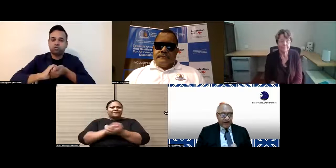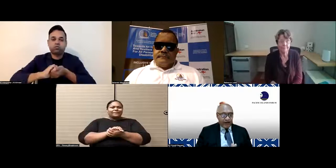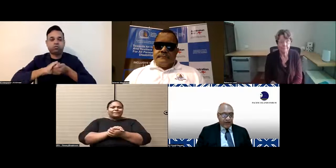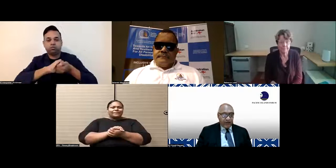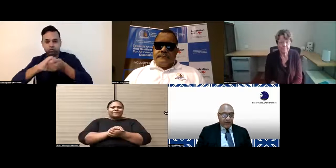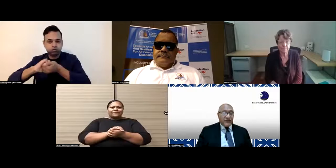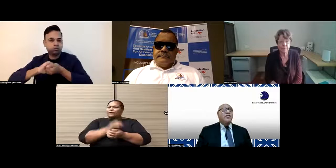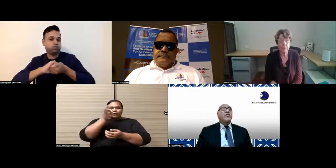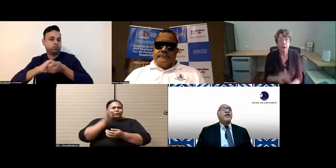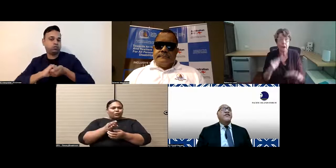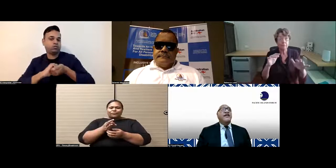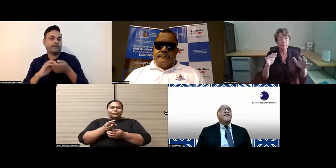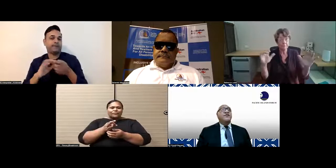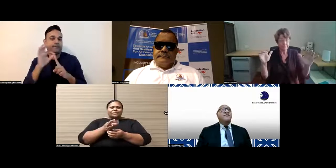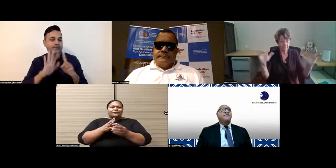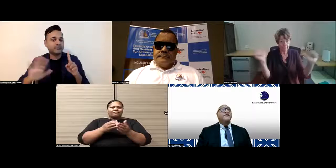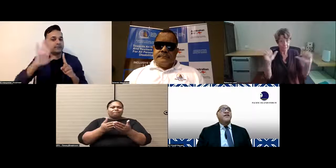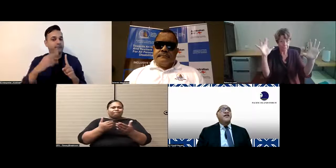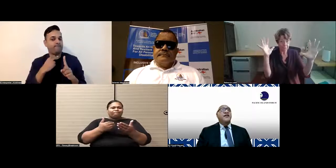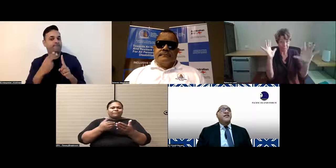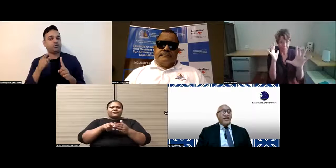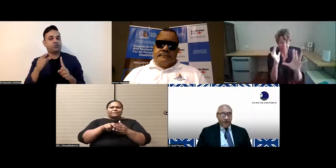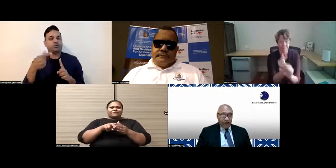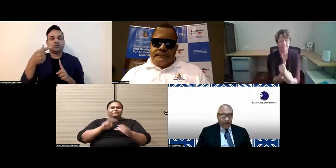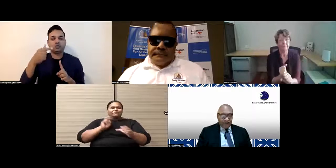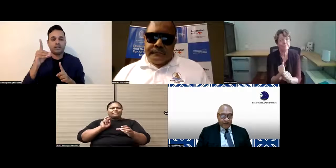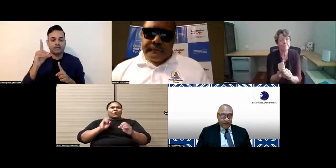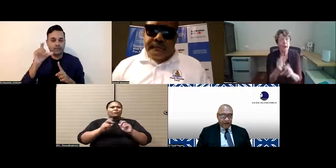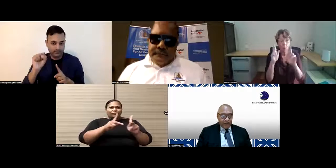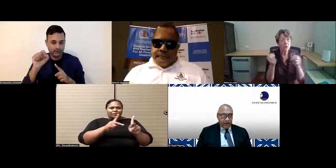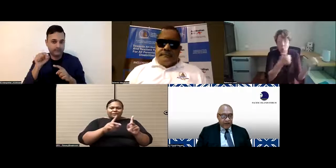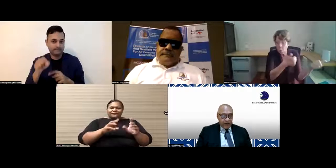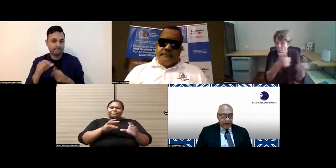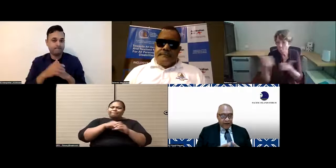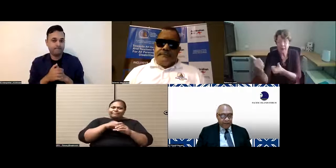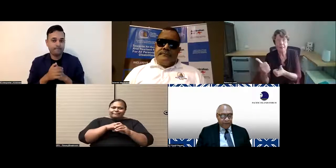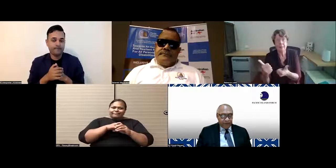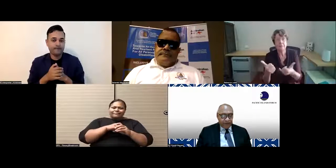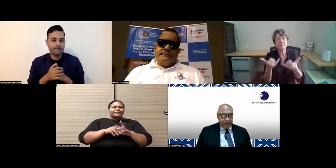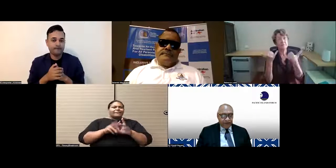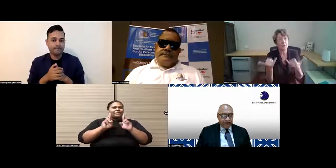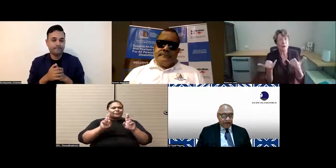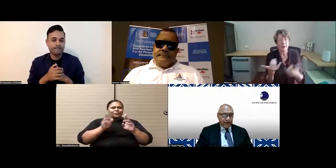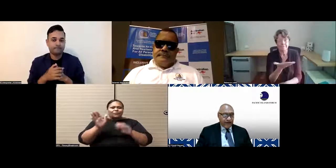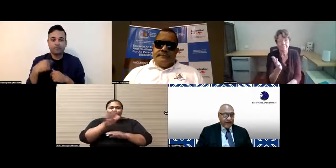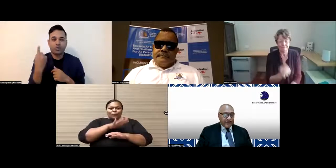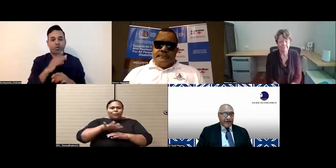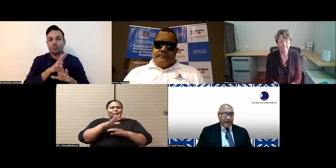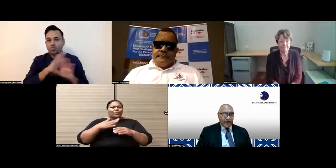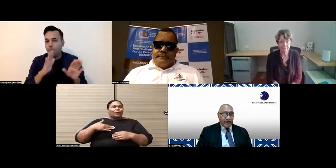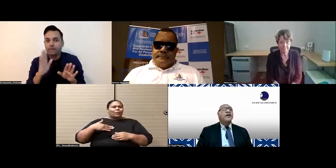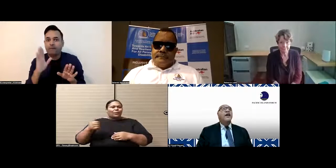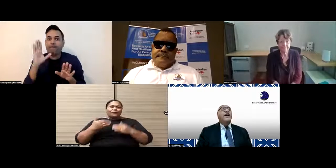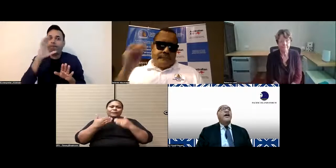remark, I wish you all well this afternoon. Thank you again for your for the opportunity to address you